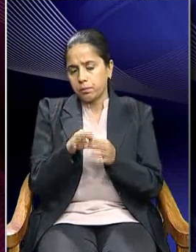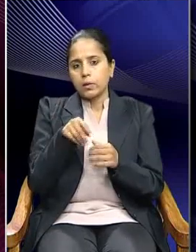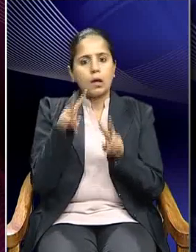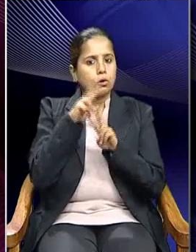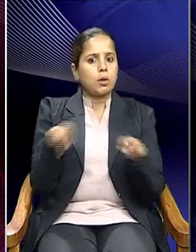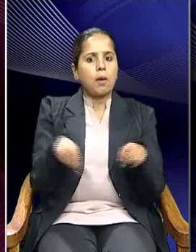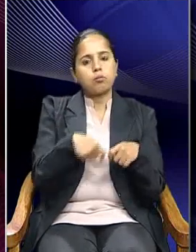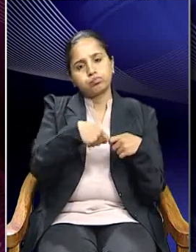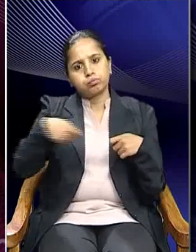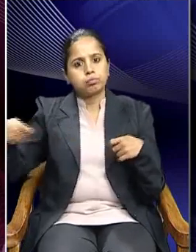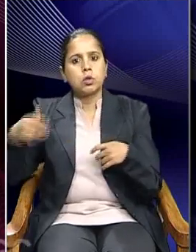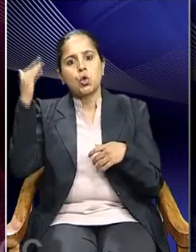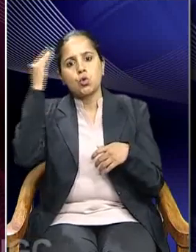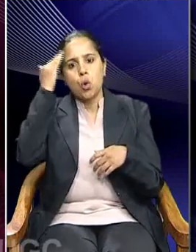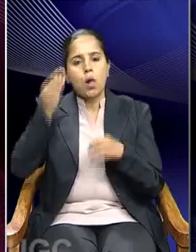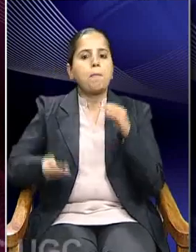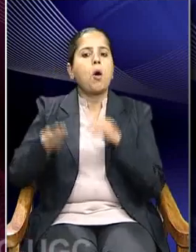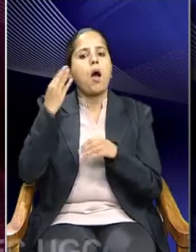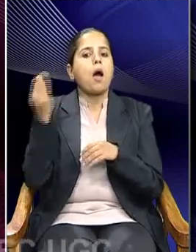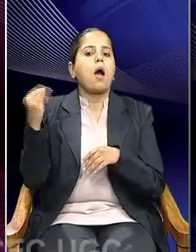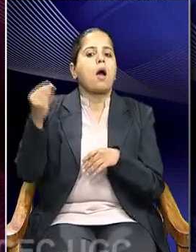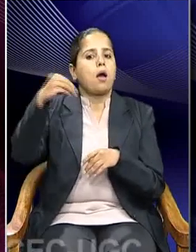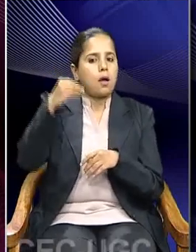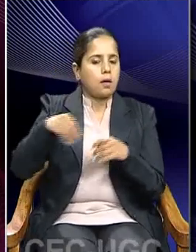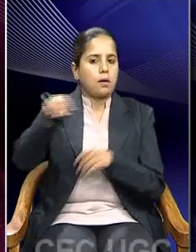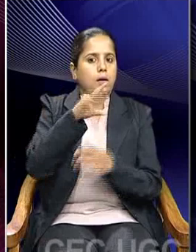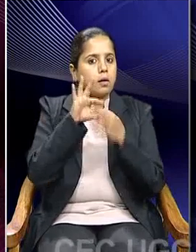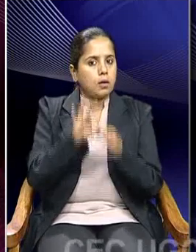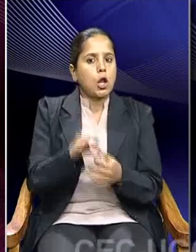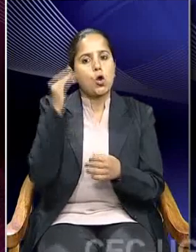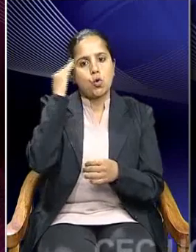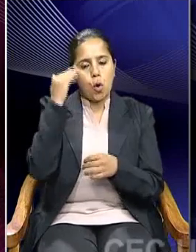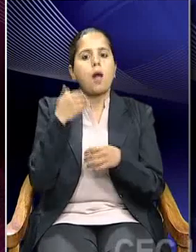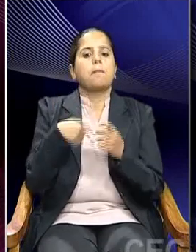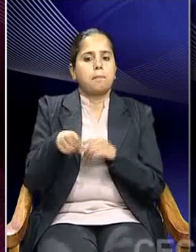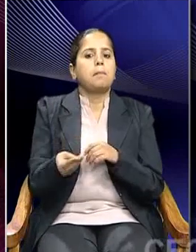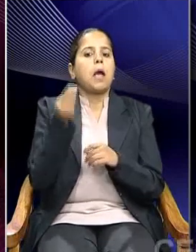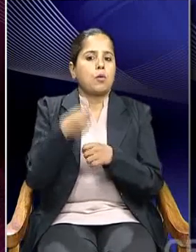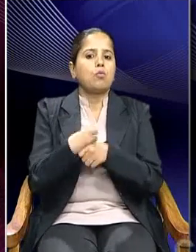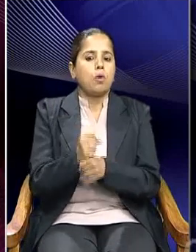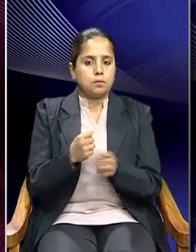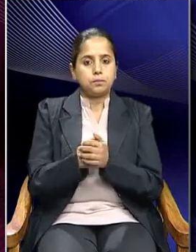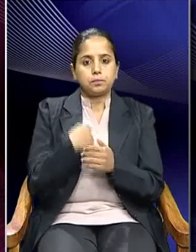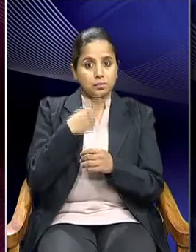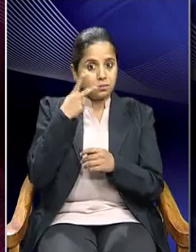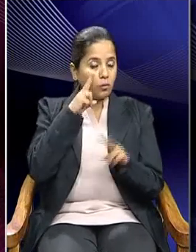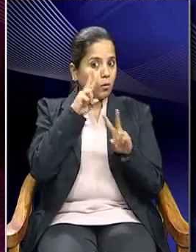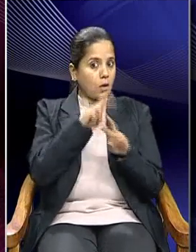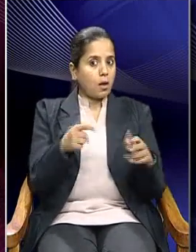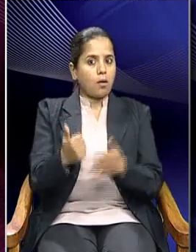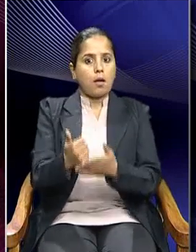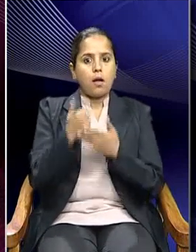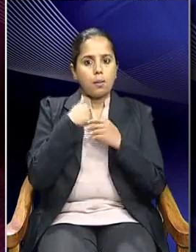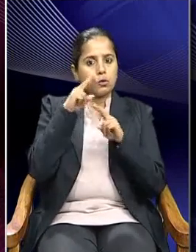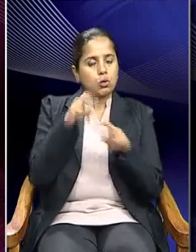expanding existing knowledge base and create knowledge. So, if we see and search, it helps us to